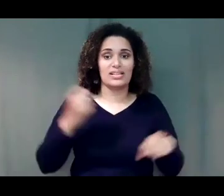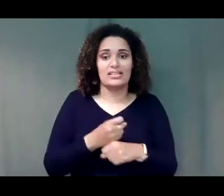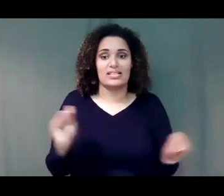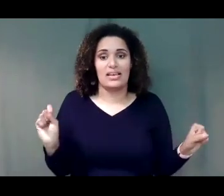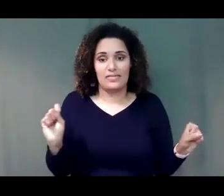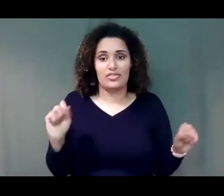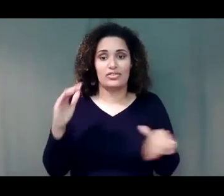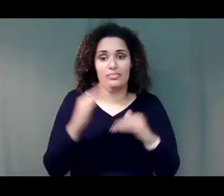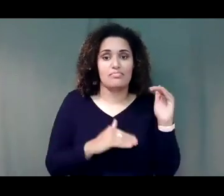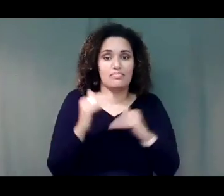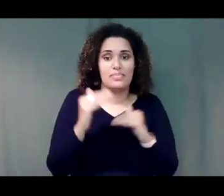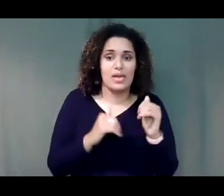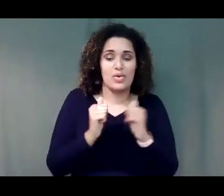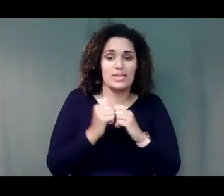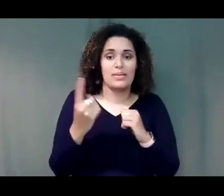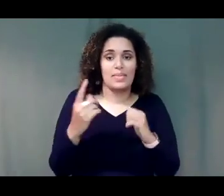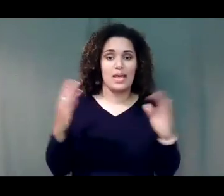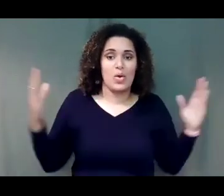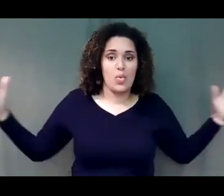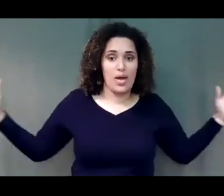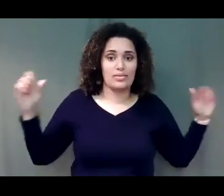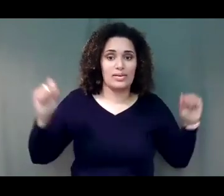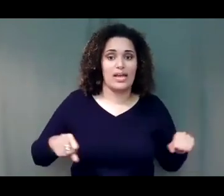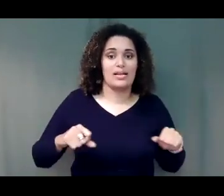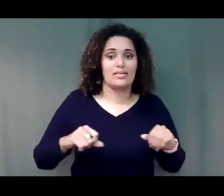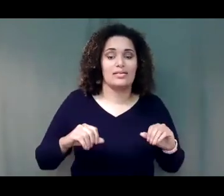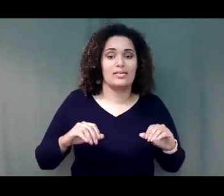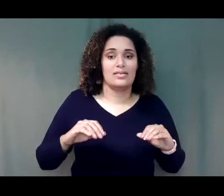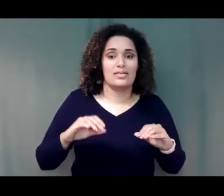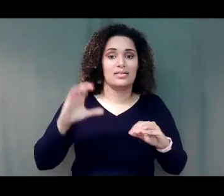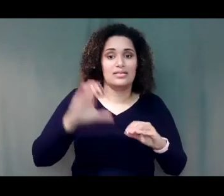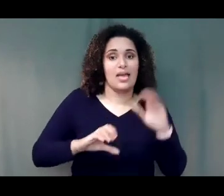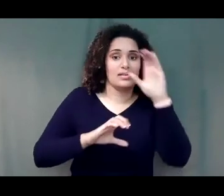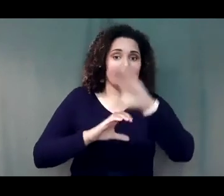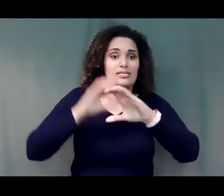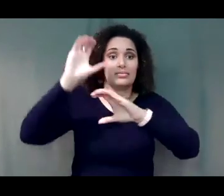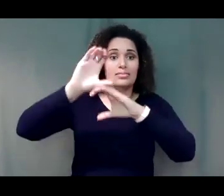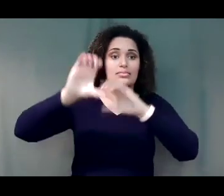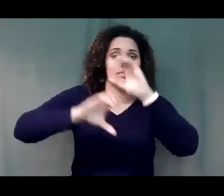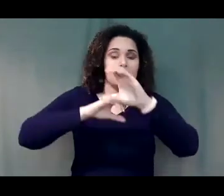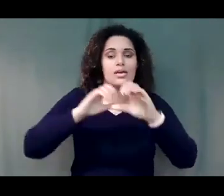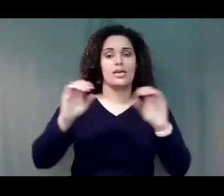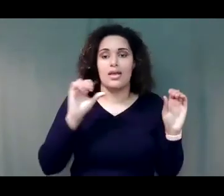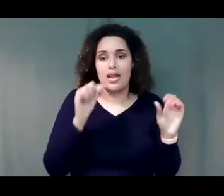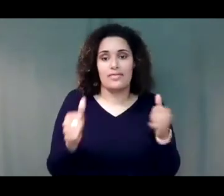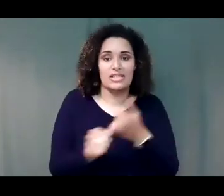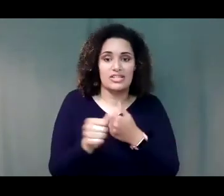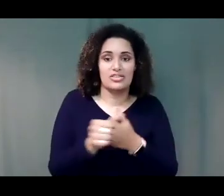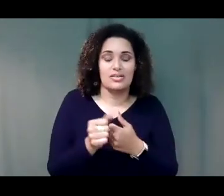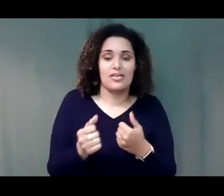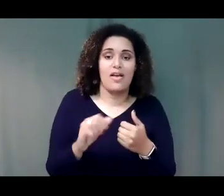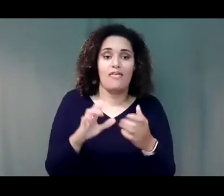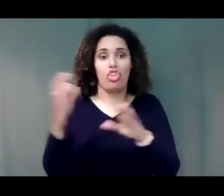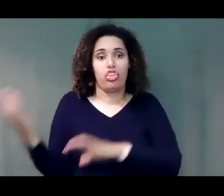with something wide where we can stack and not have the danger of them falling over during